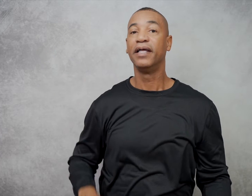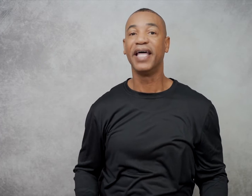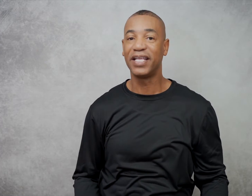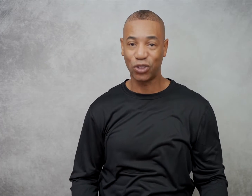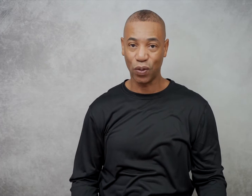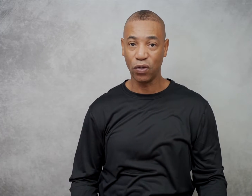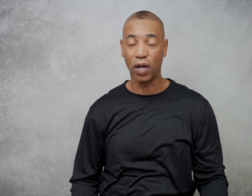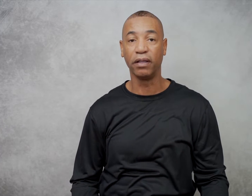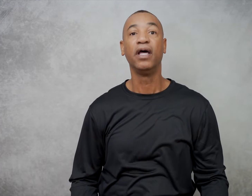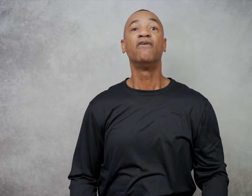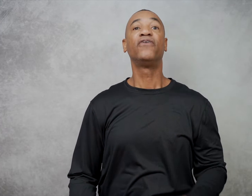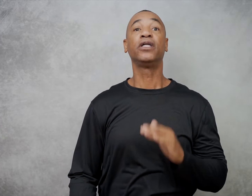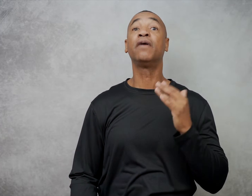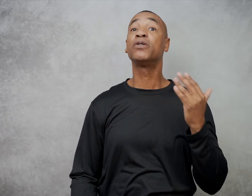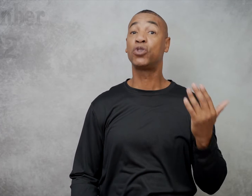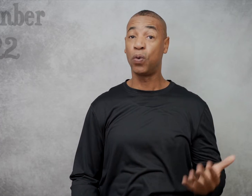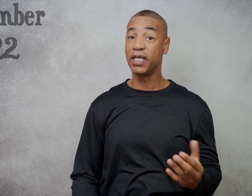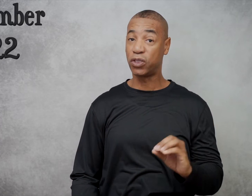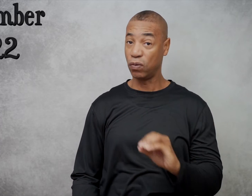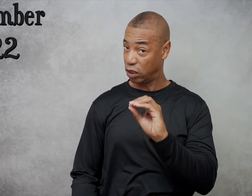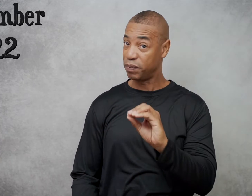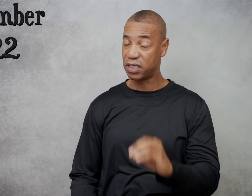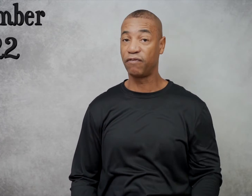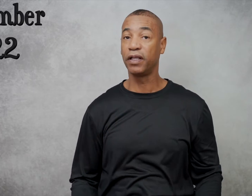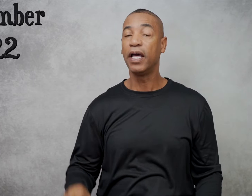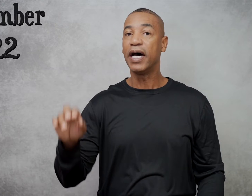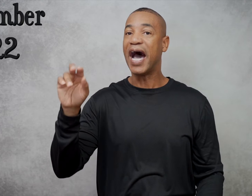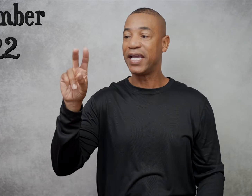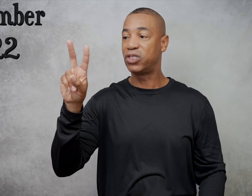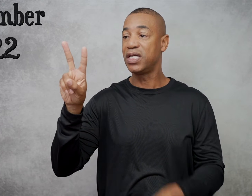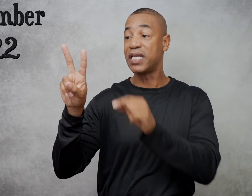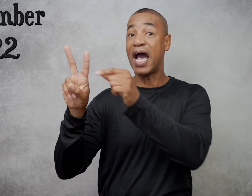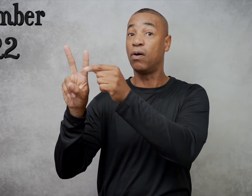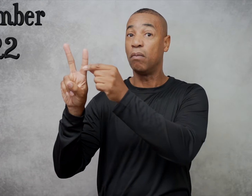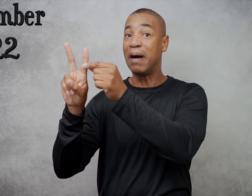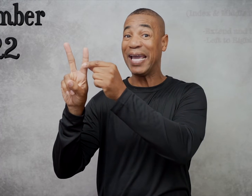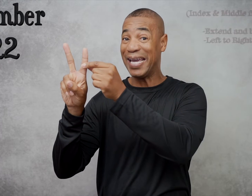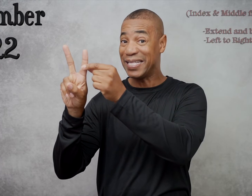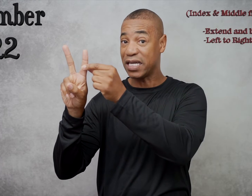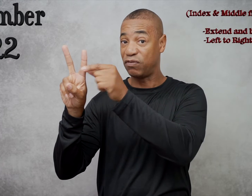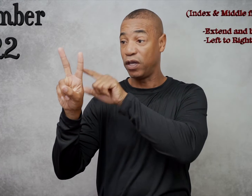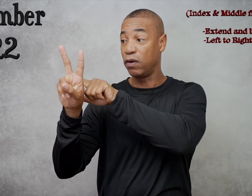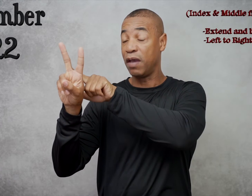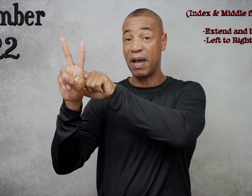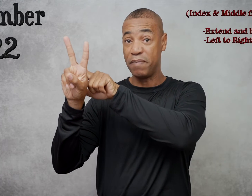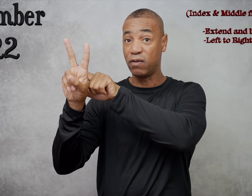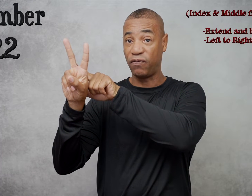That is 21. For the numbers 22, a little bit different. I extend out my index finger and my middle